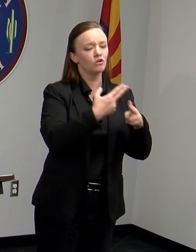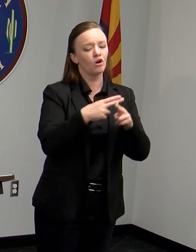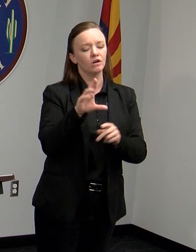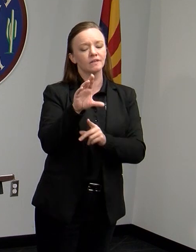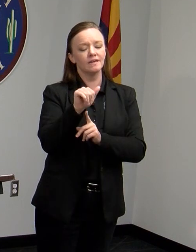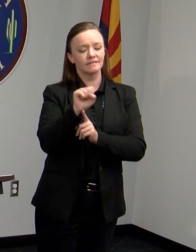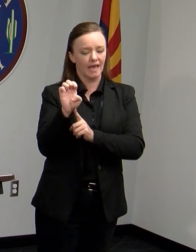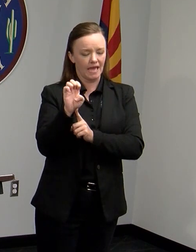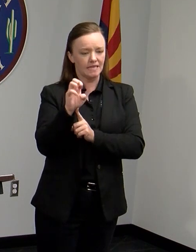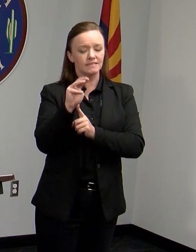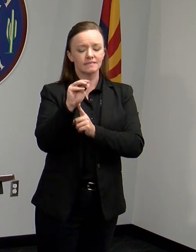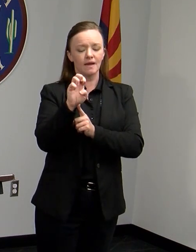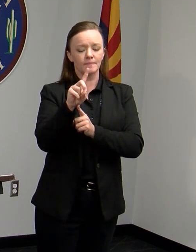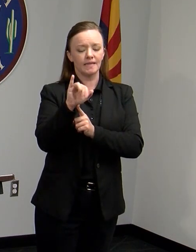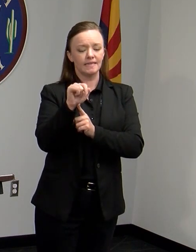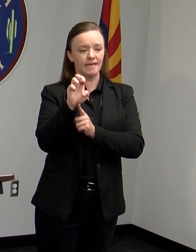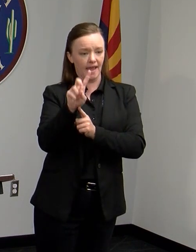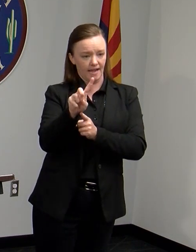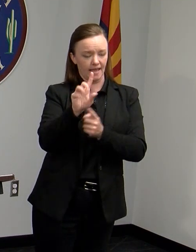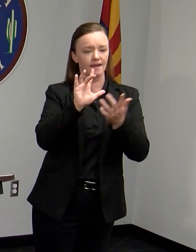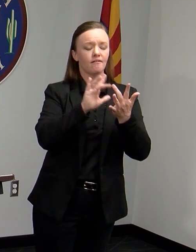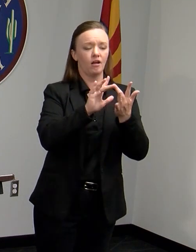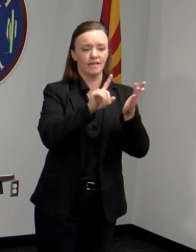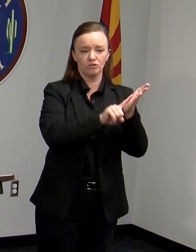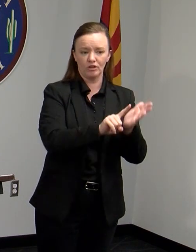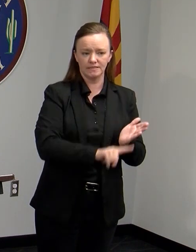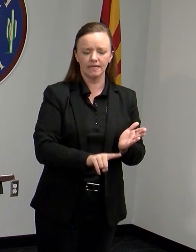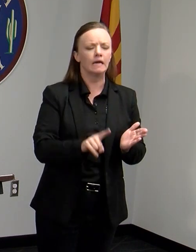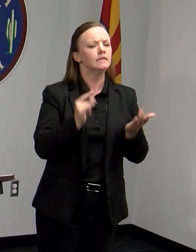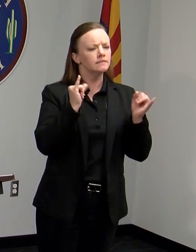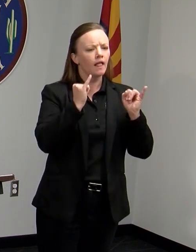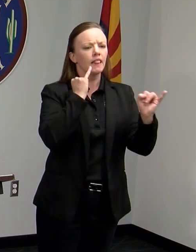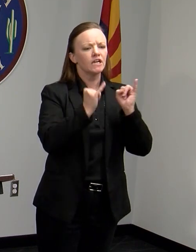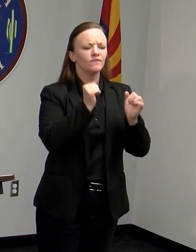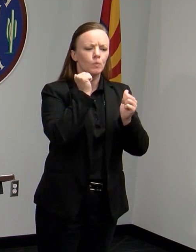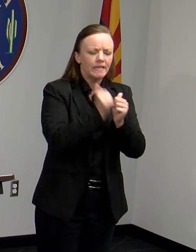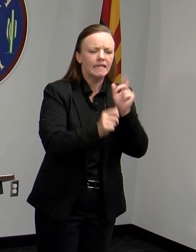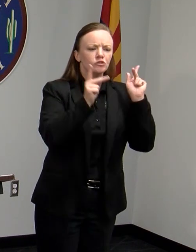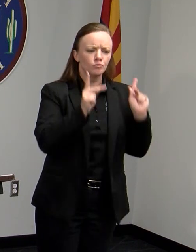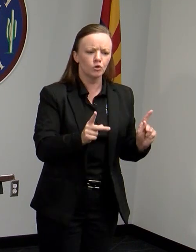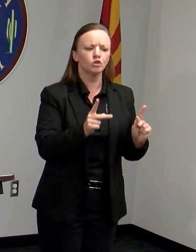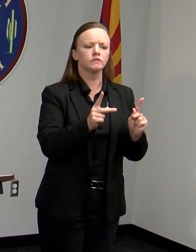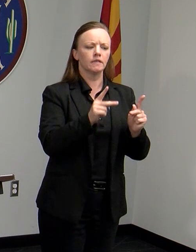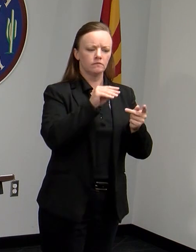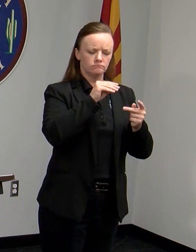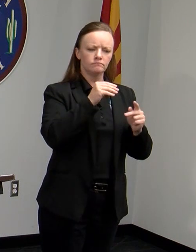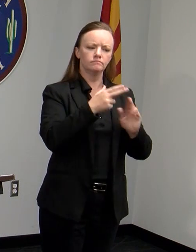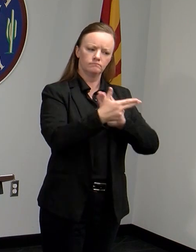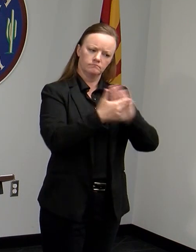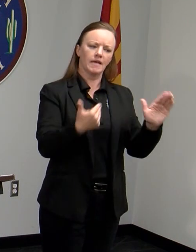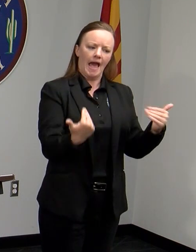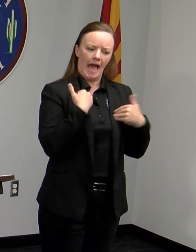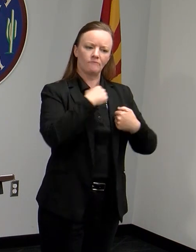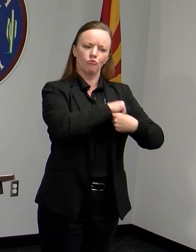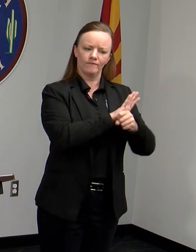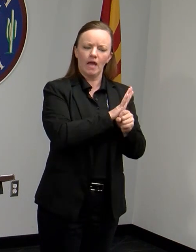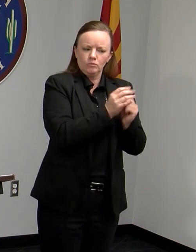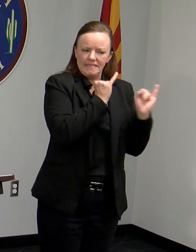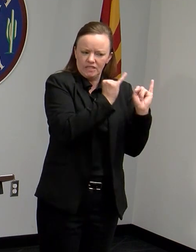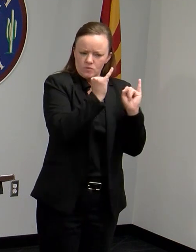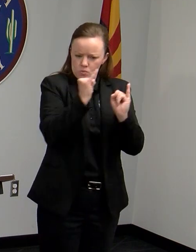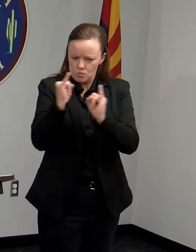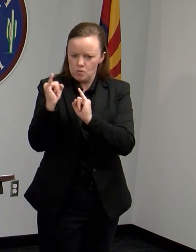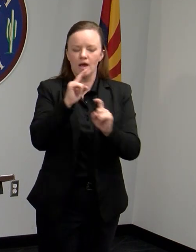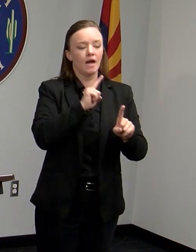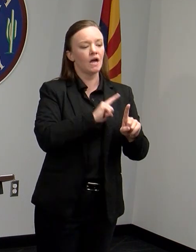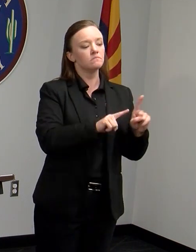what that means is that we still interviewed every single positive case reported to public health, but we worked with the case to reach